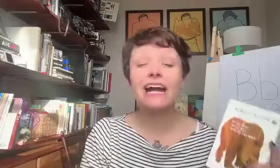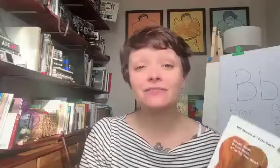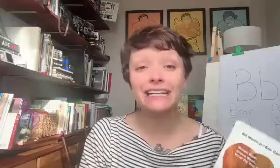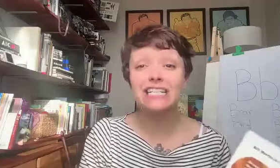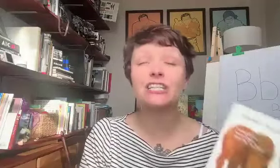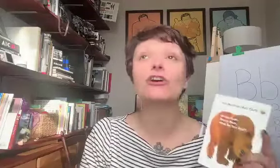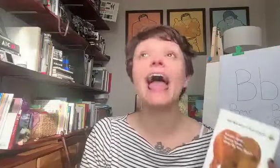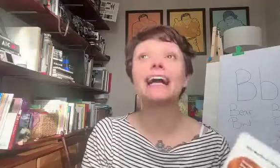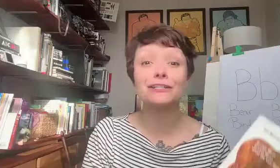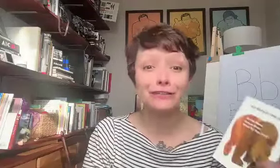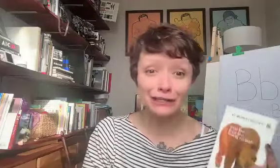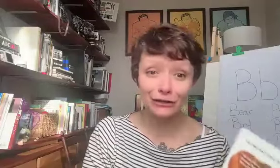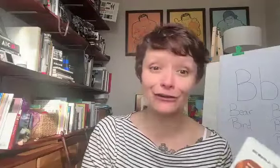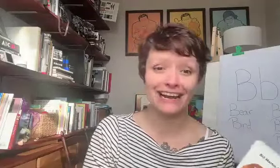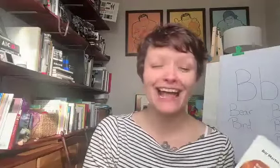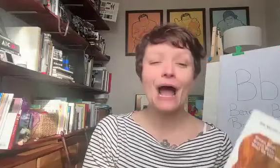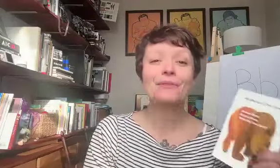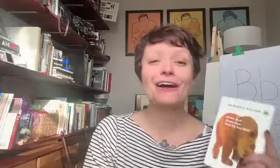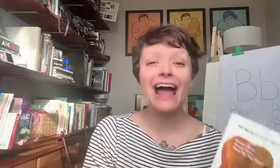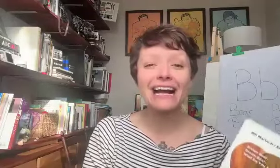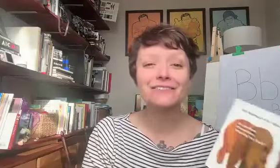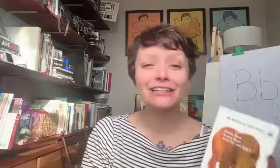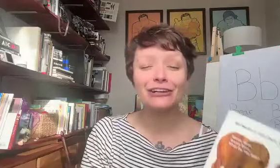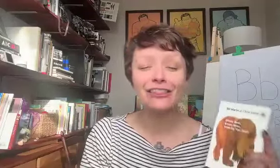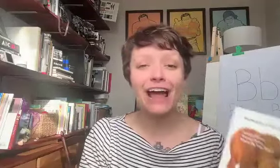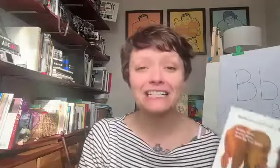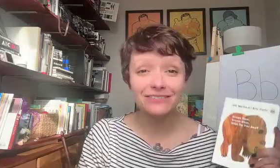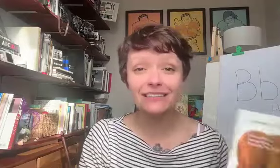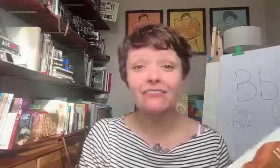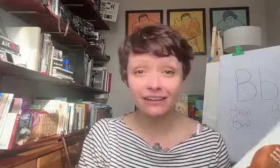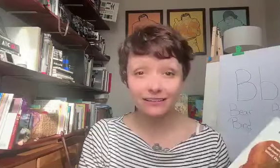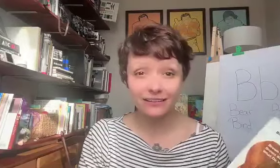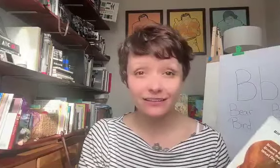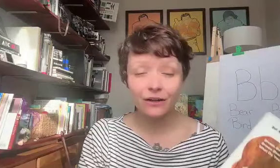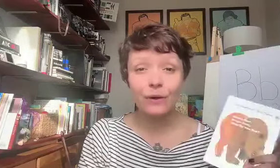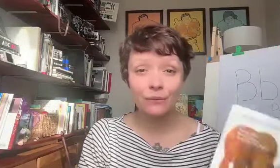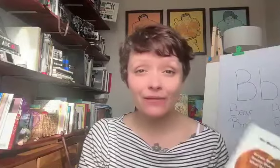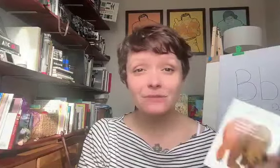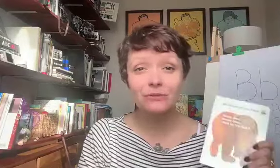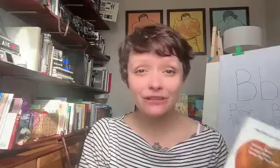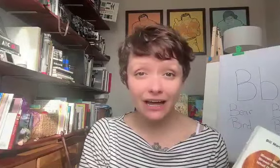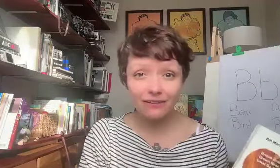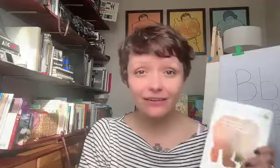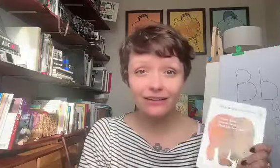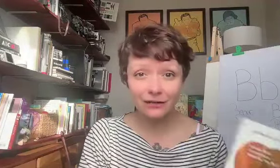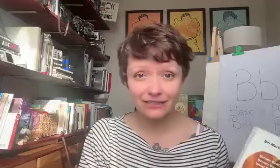actively engaging, they're actively learning. And when they're actively learning, they're actively loving. We want them to love